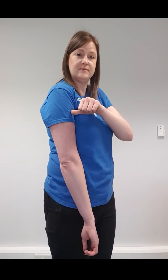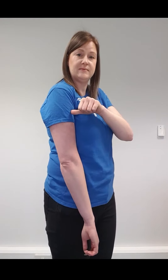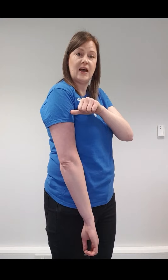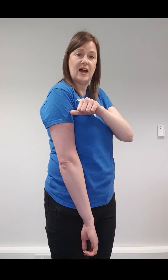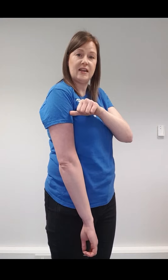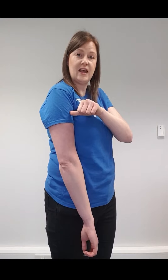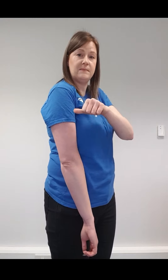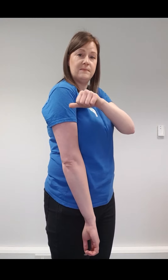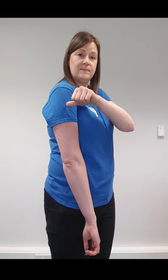And again,